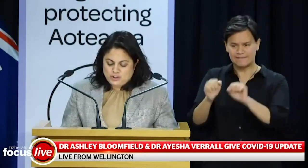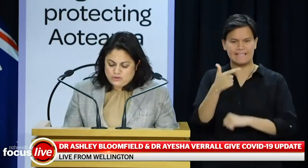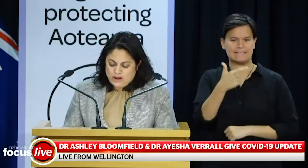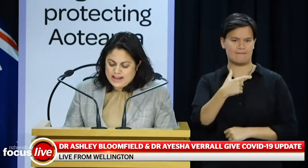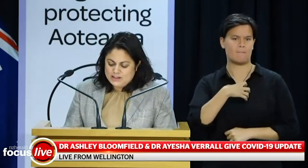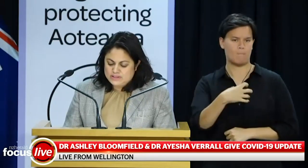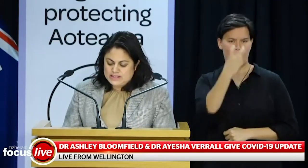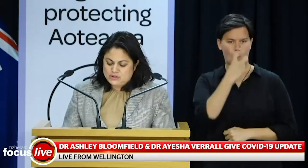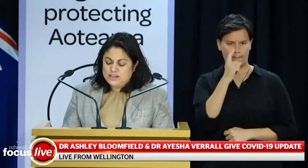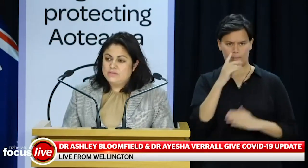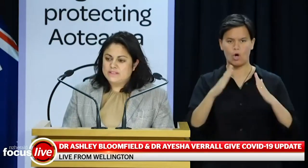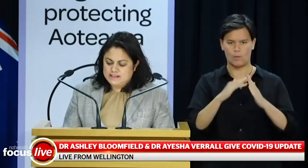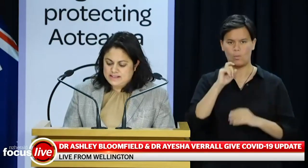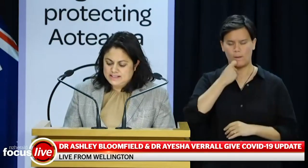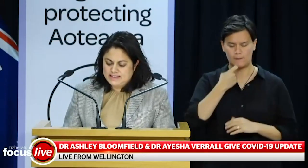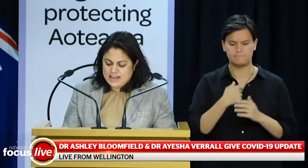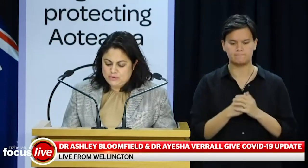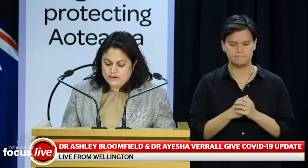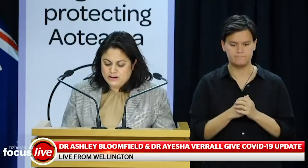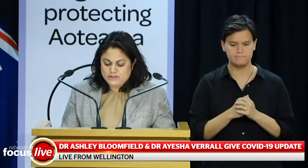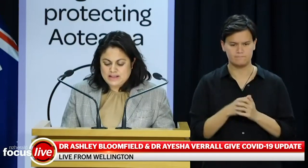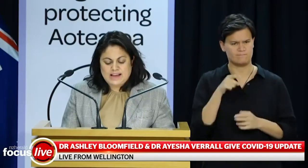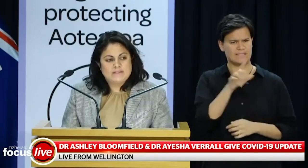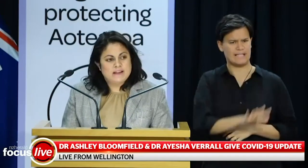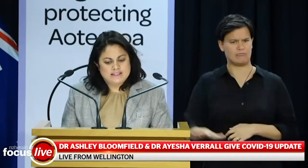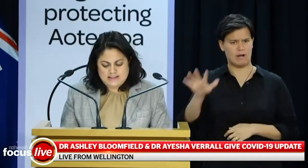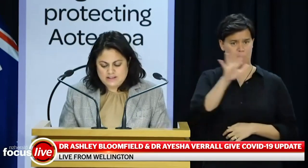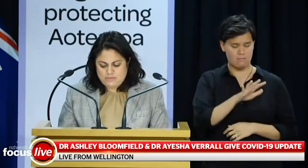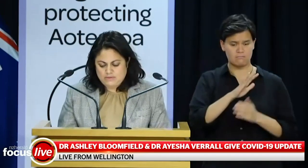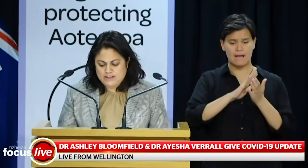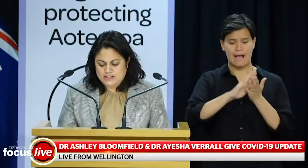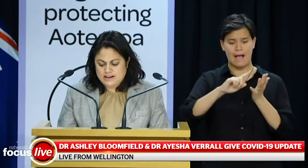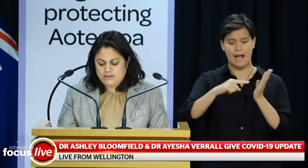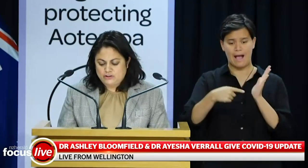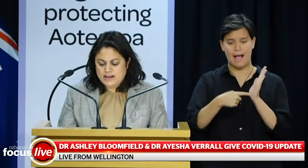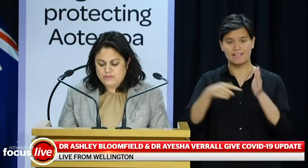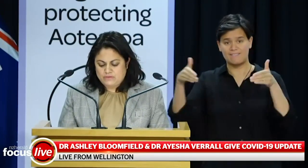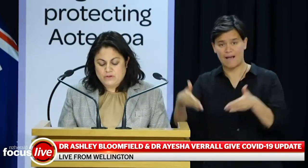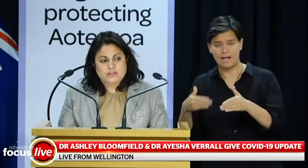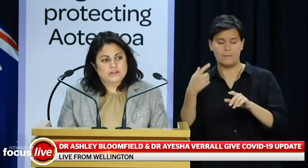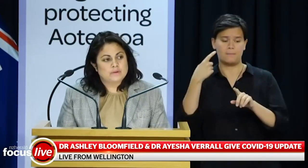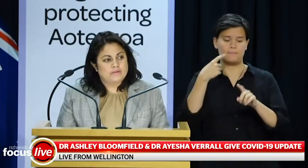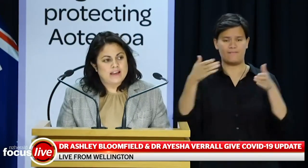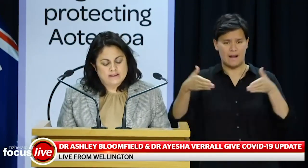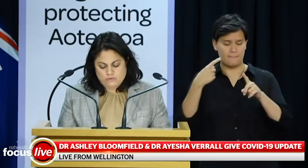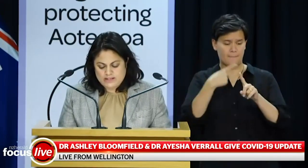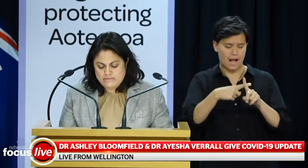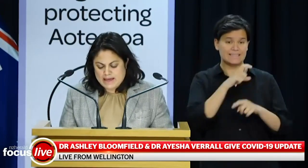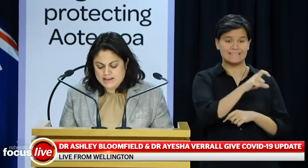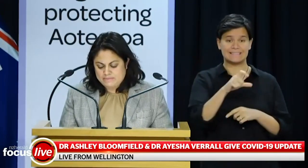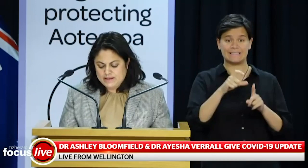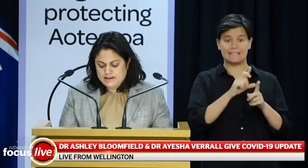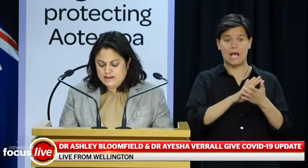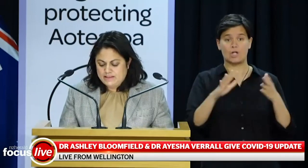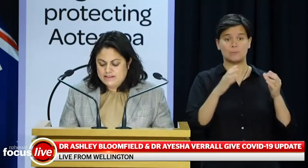All 42 aged residential care facilities in the Capital and Coast and Hutt Valley DHB region are on track for their first dose by Friday, 14